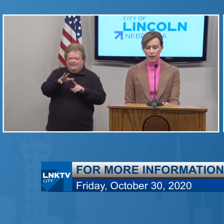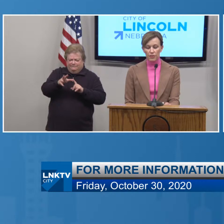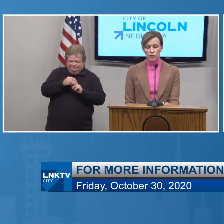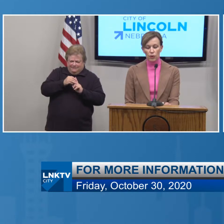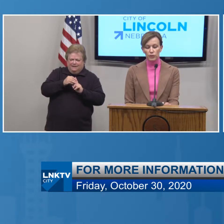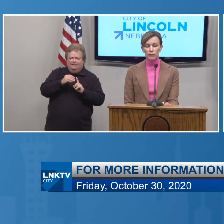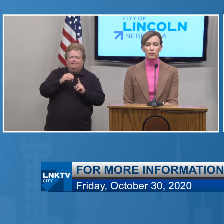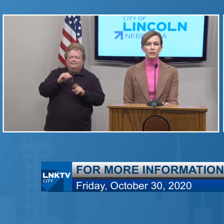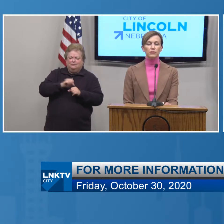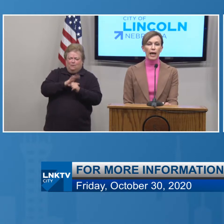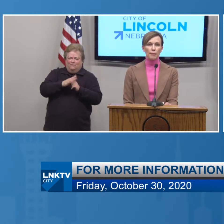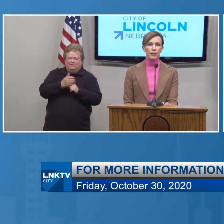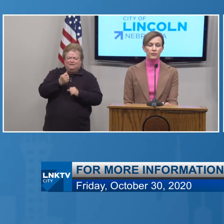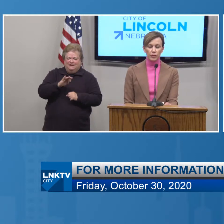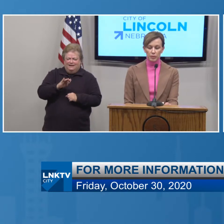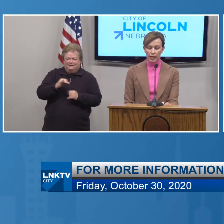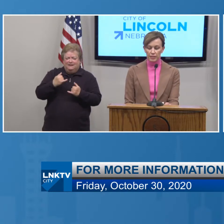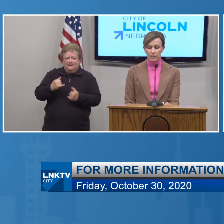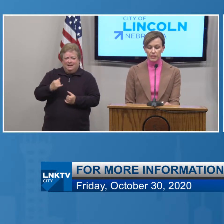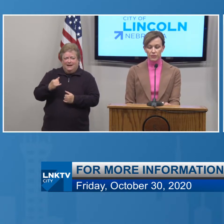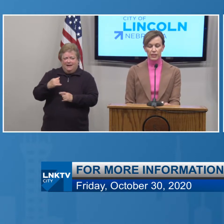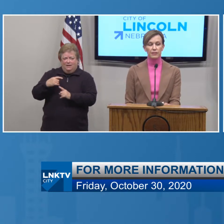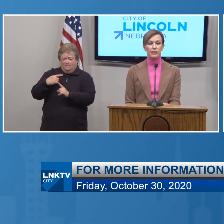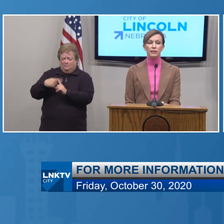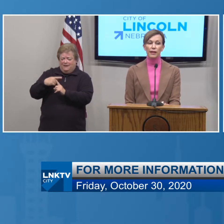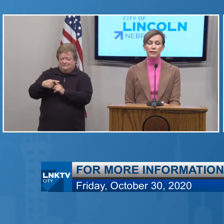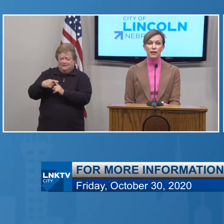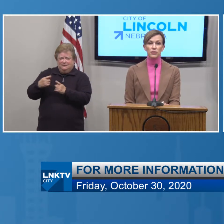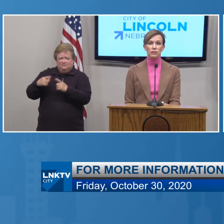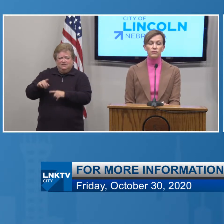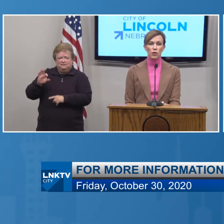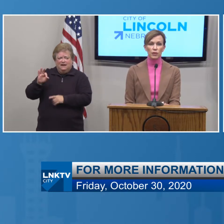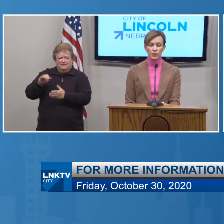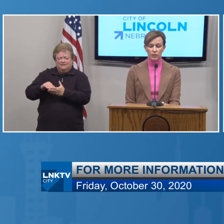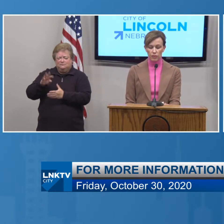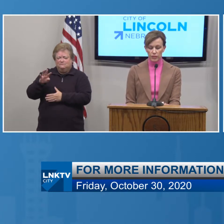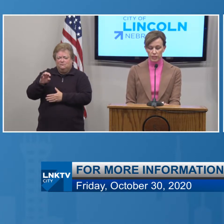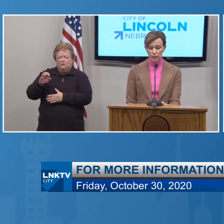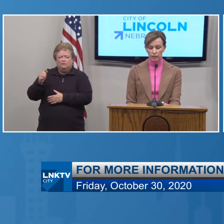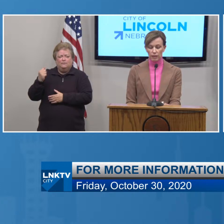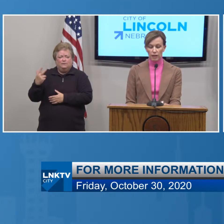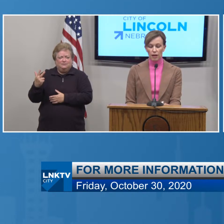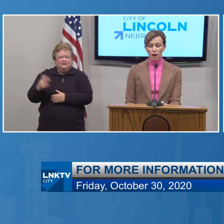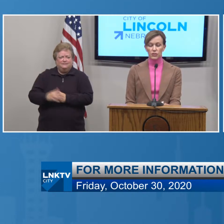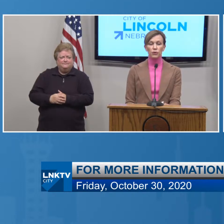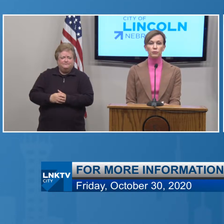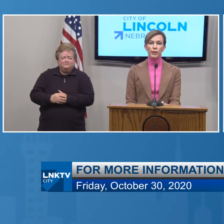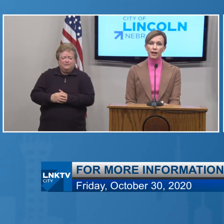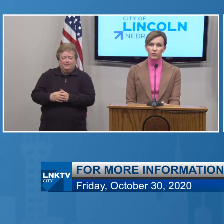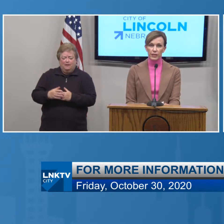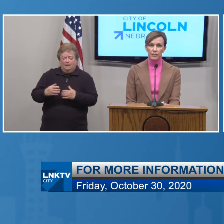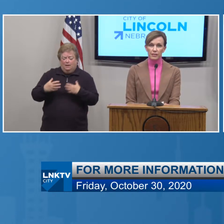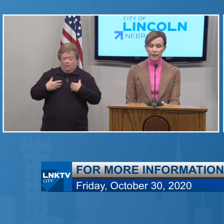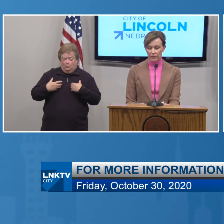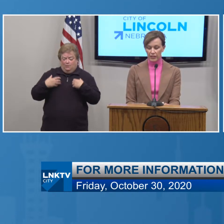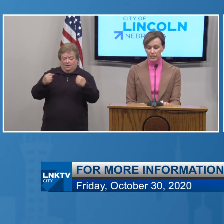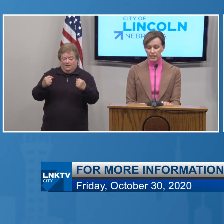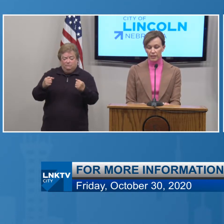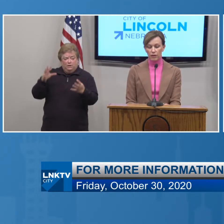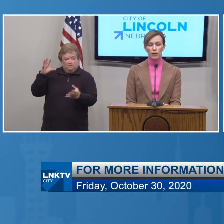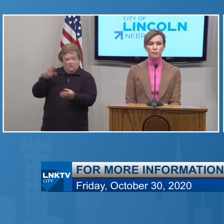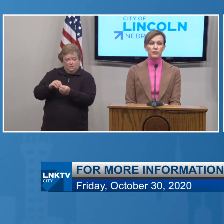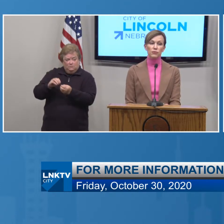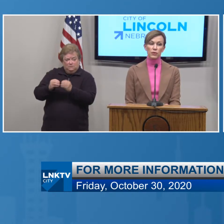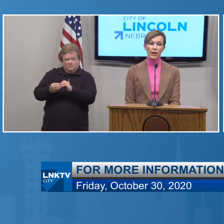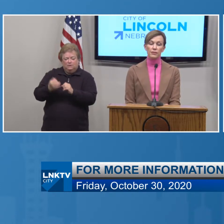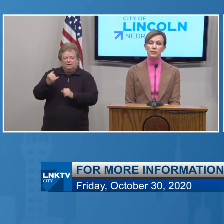COVID-19. The total number of lab-confirmed cases now stands at 9,413. Our total recoveries identified to